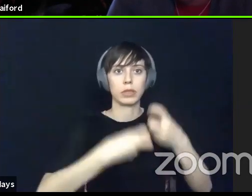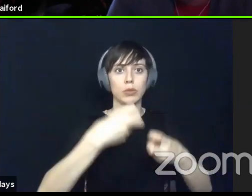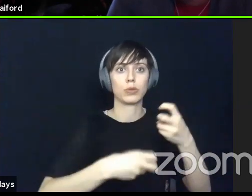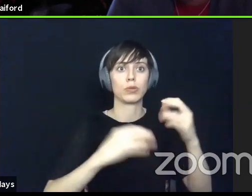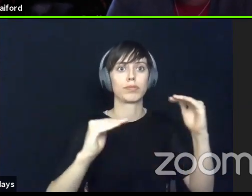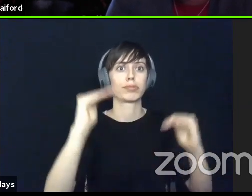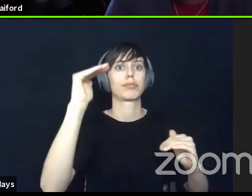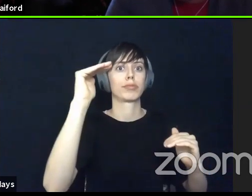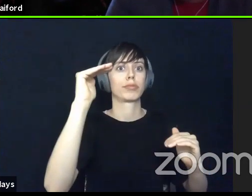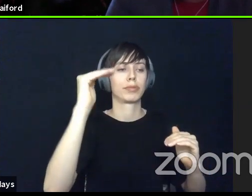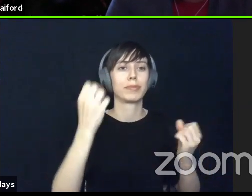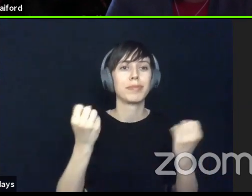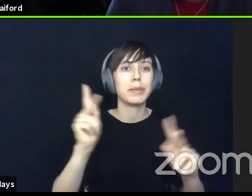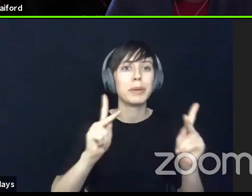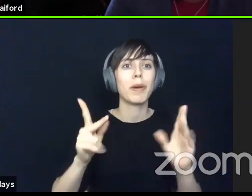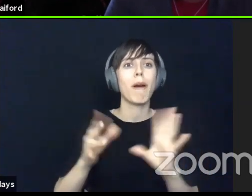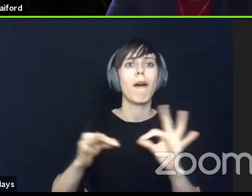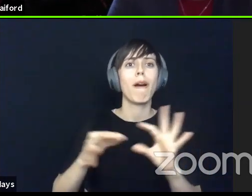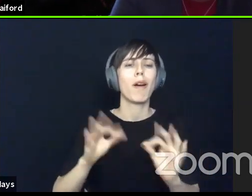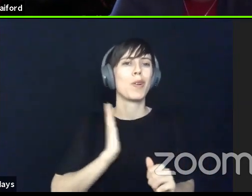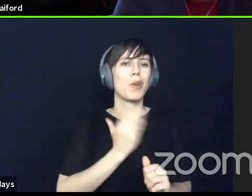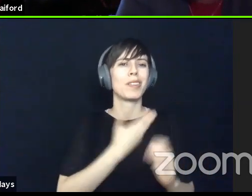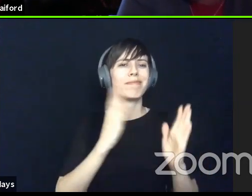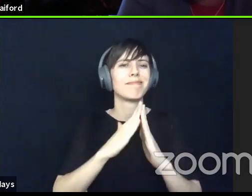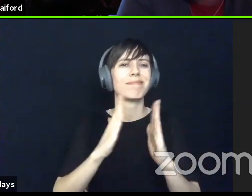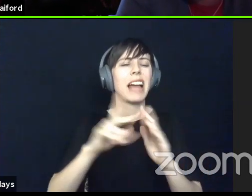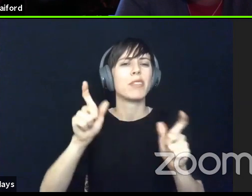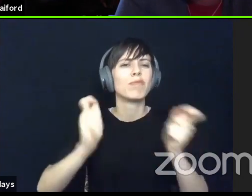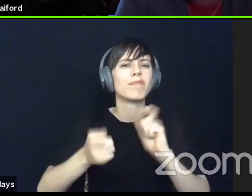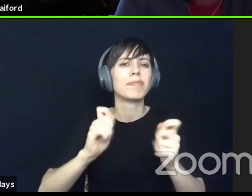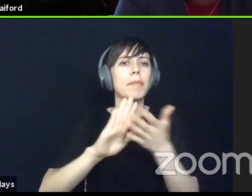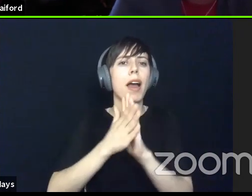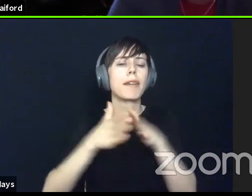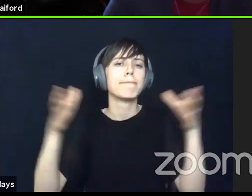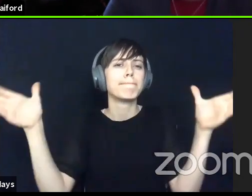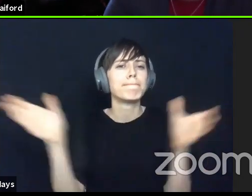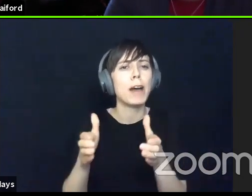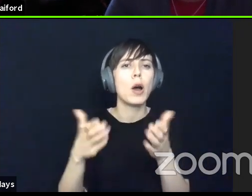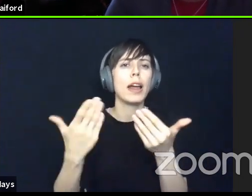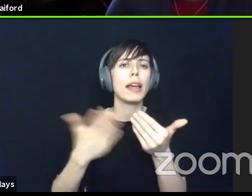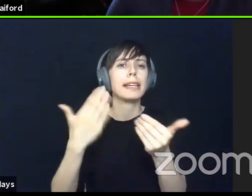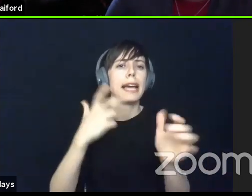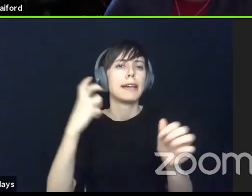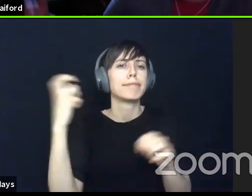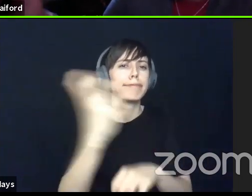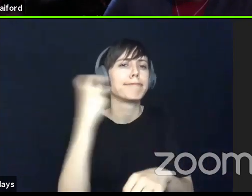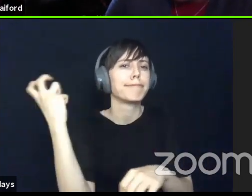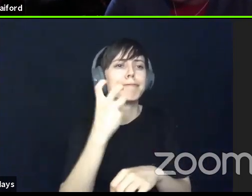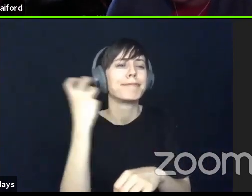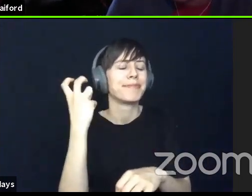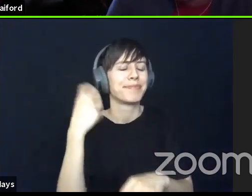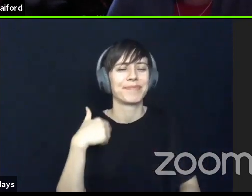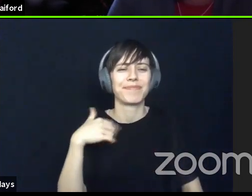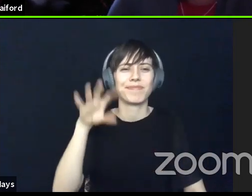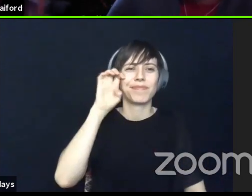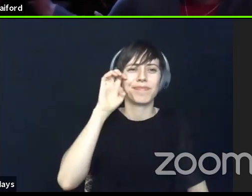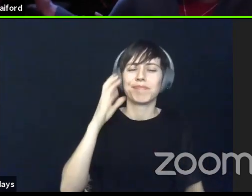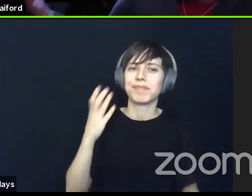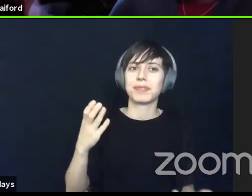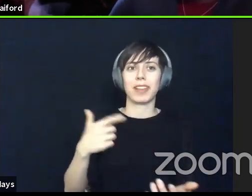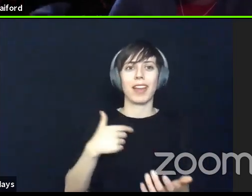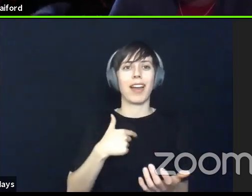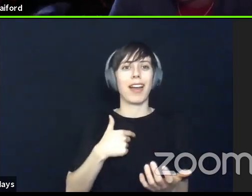I'm thinking, like, as a child, going to school and having time at the playground, but also yeah. having time to come home and, like, sit in a tree or